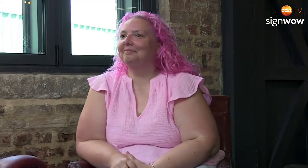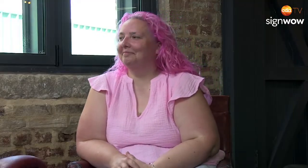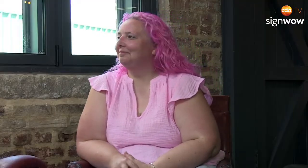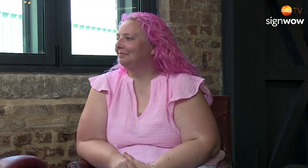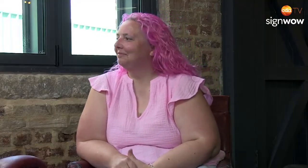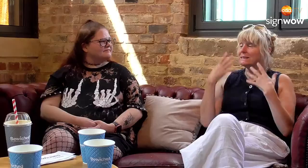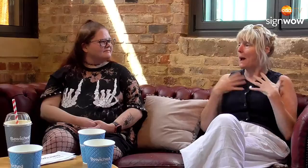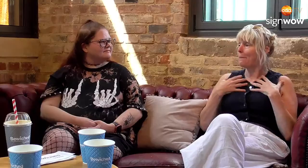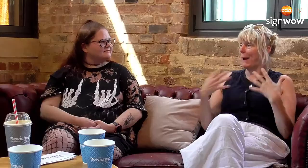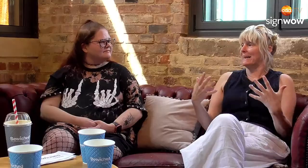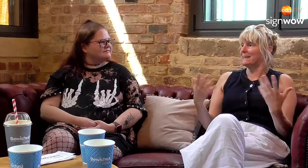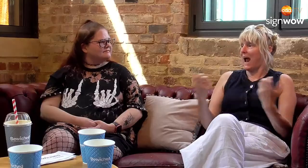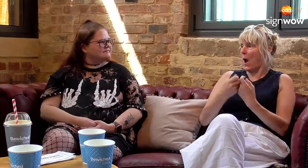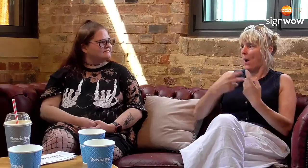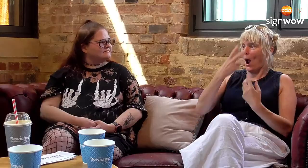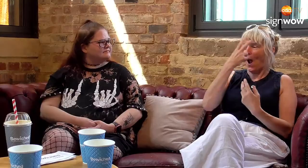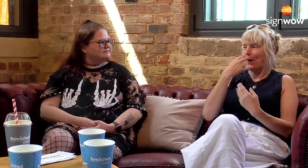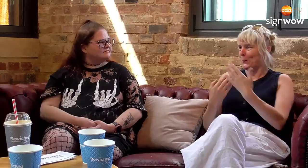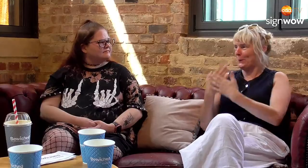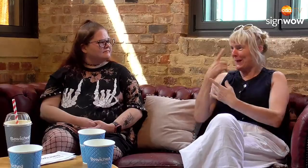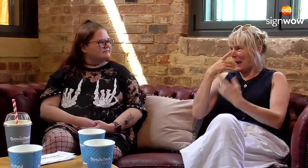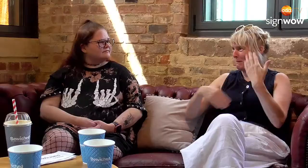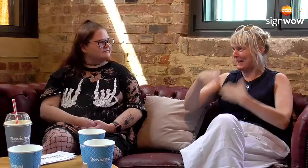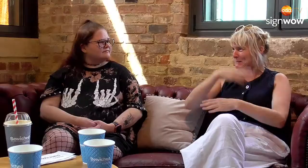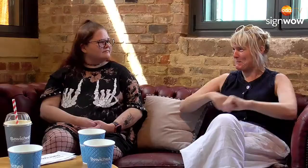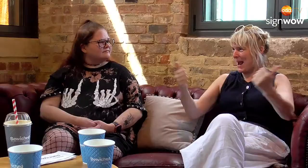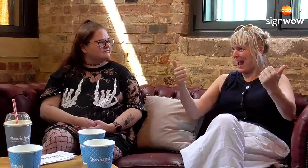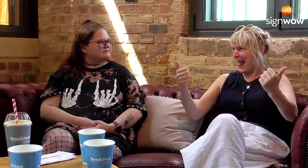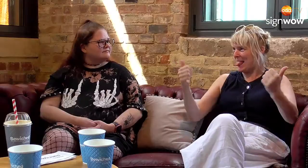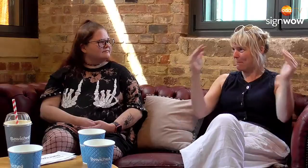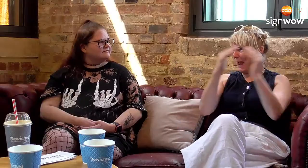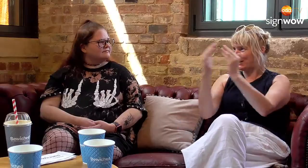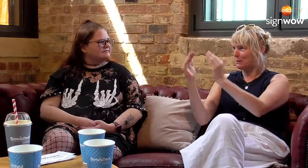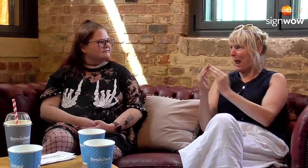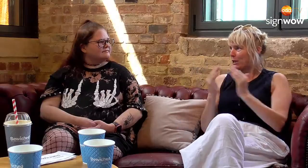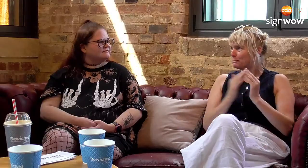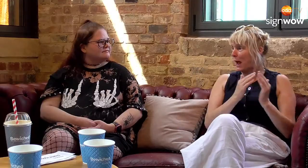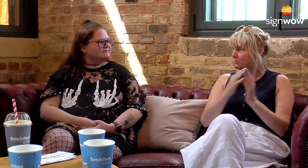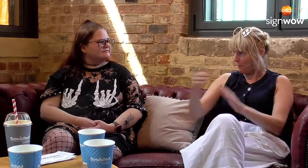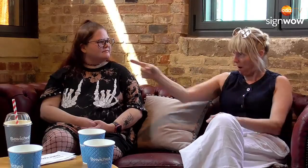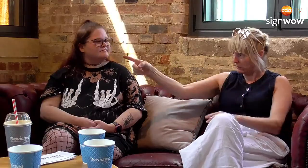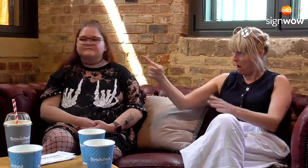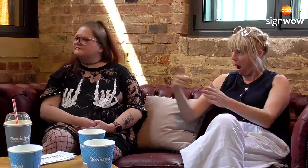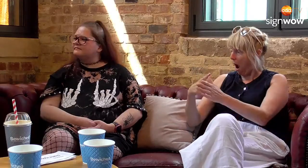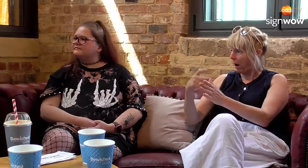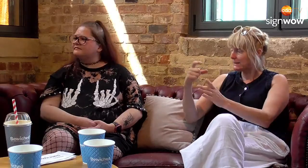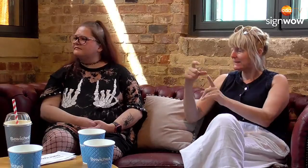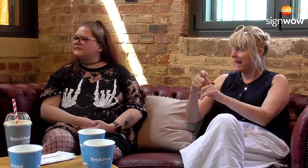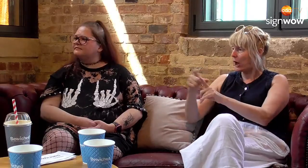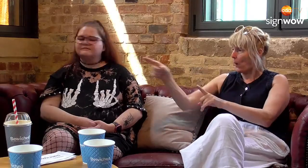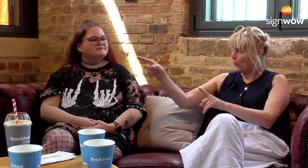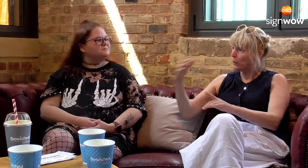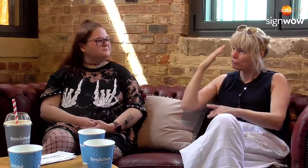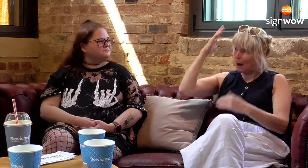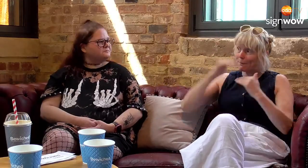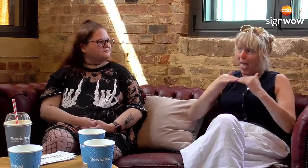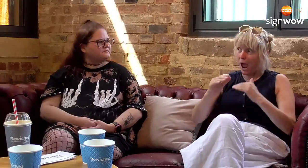before. I just think it's absolutely amazing how you can actually mix the old and the new place as well, can't you? Like you mentioned about the